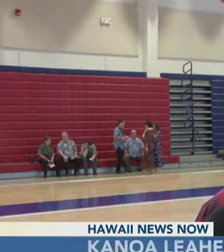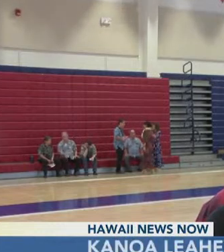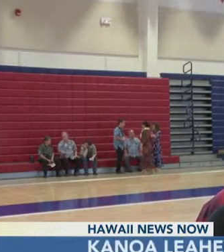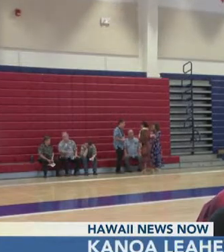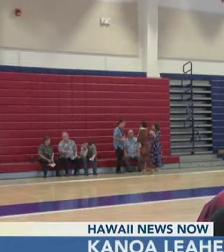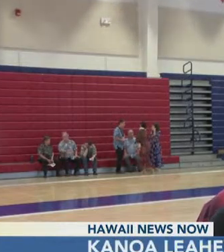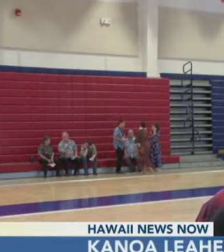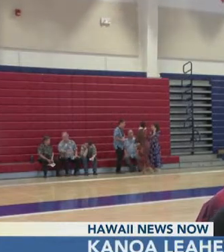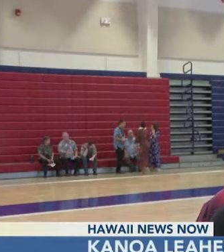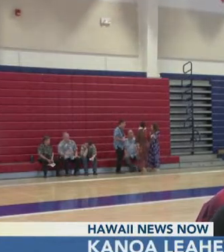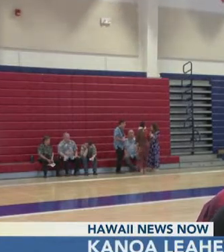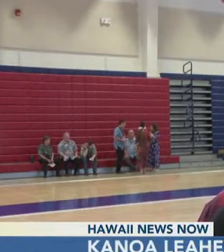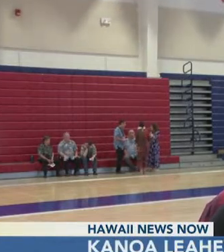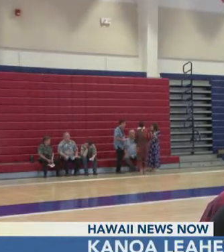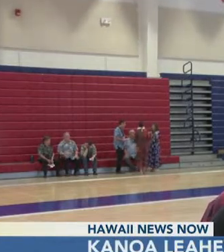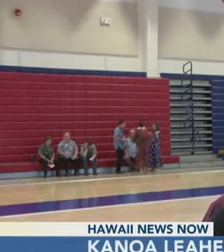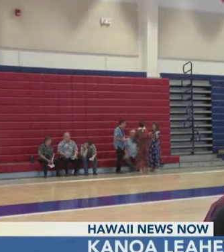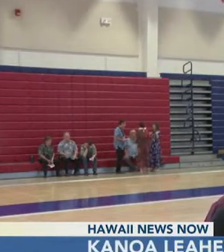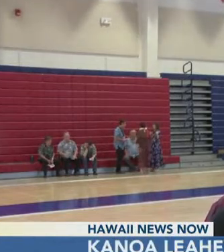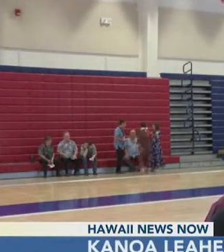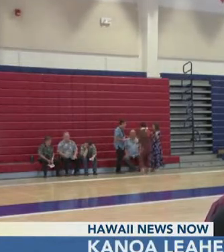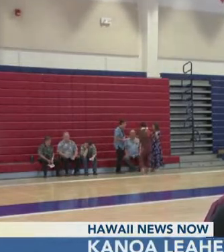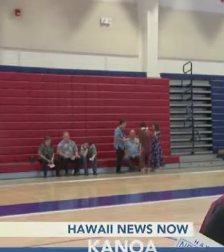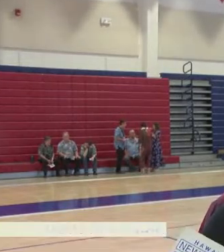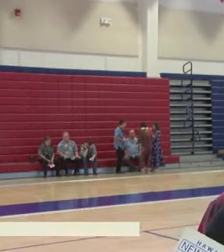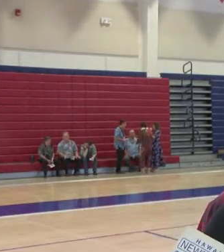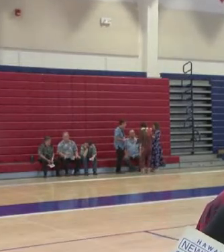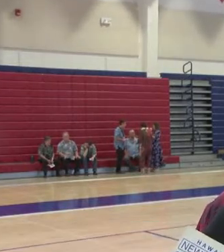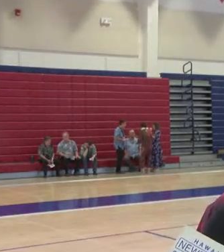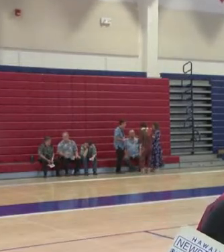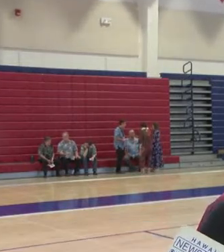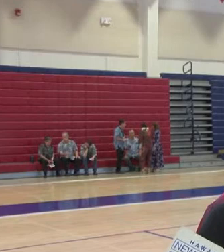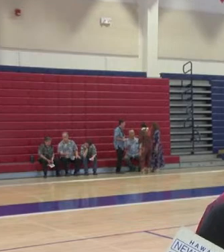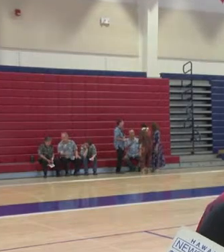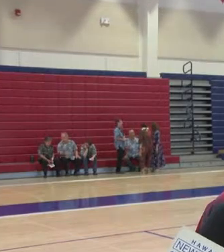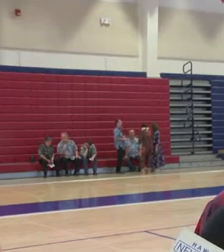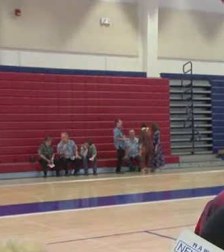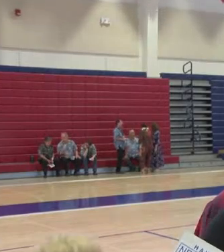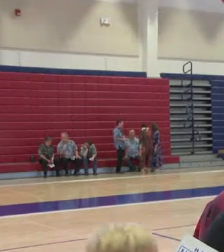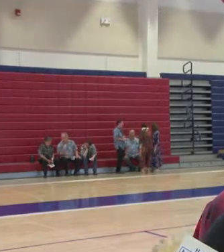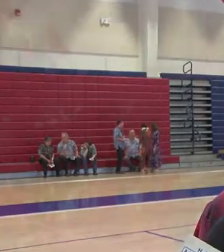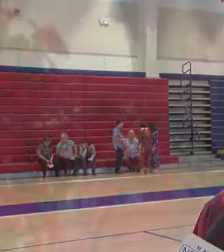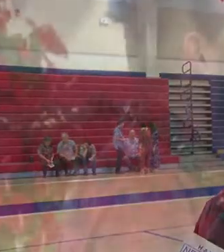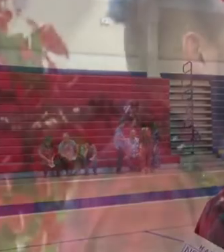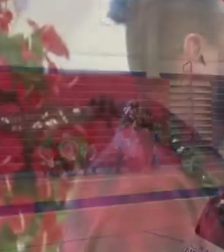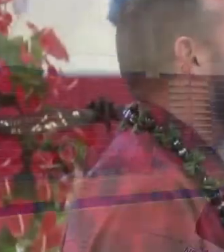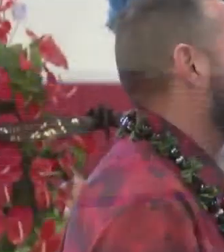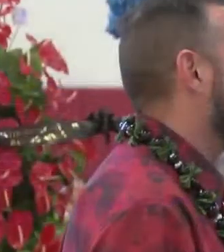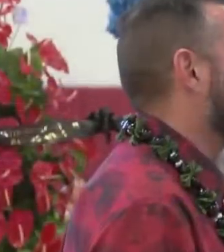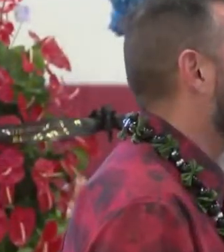beautiful, the response from people, the outreach, people that have shared stories, that have shared aloha,